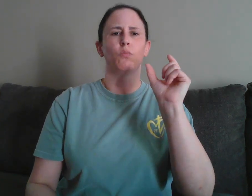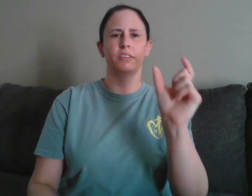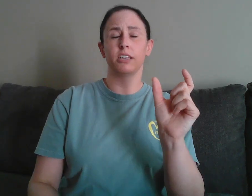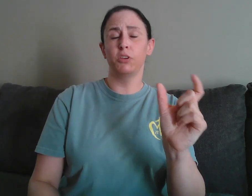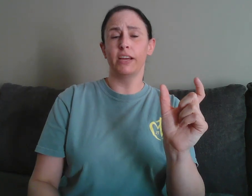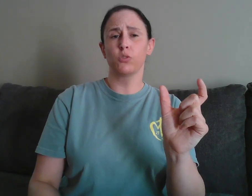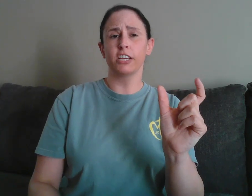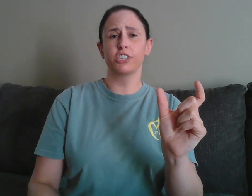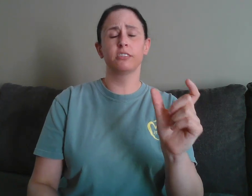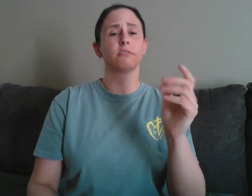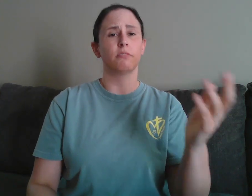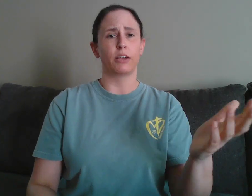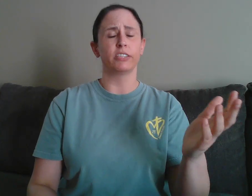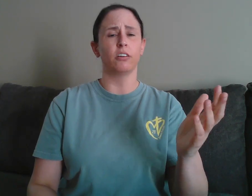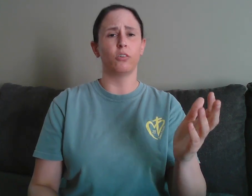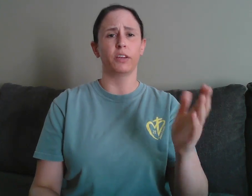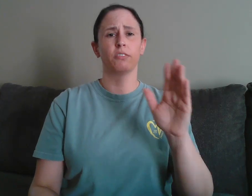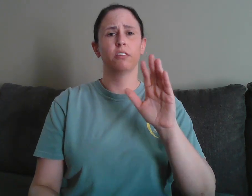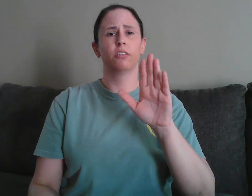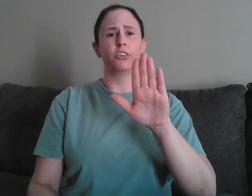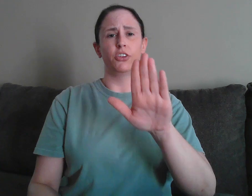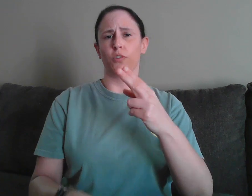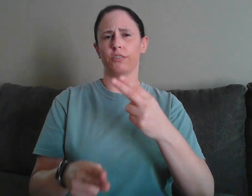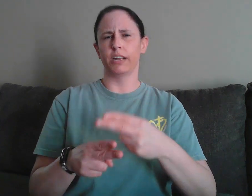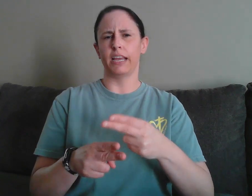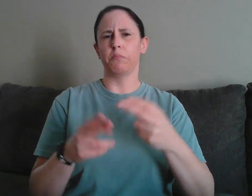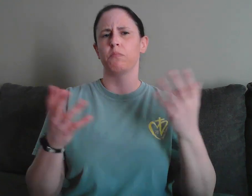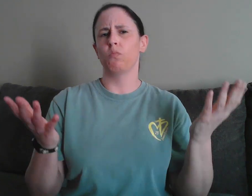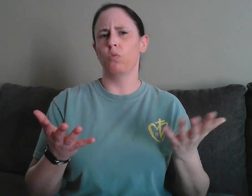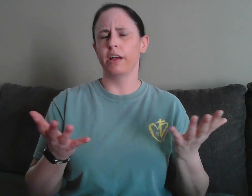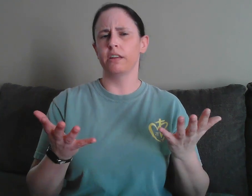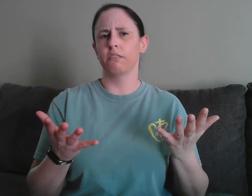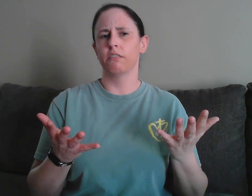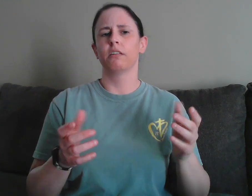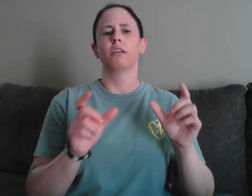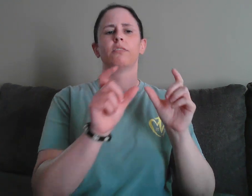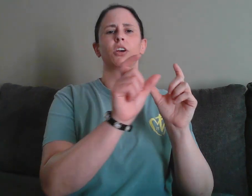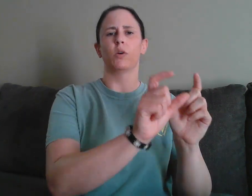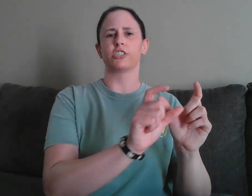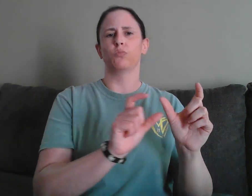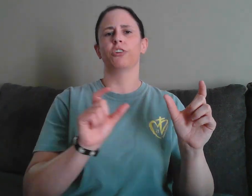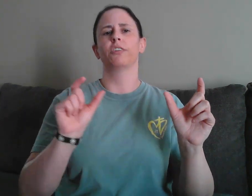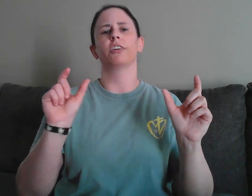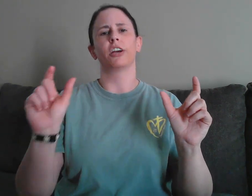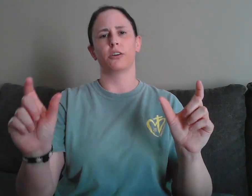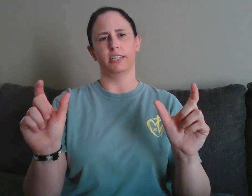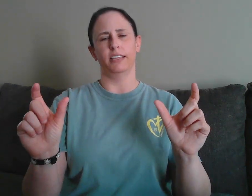with WH questions, like we saw with your name, what, the question word goes at the